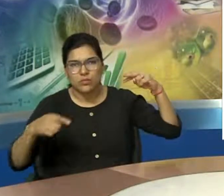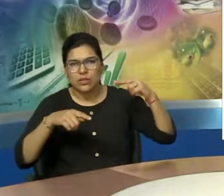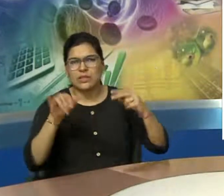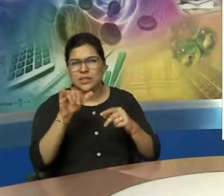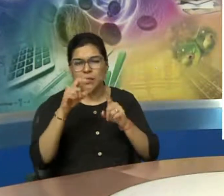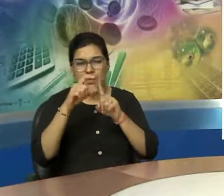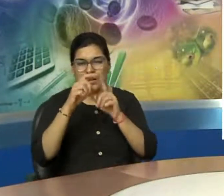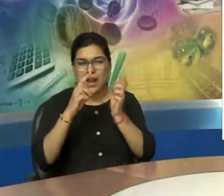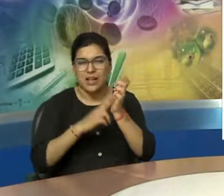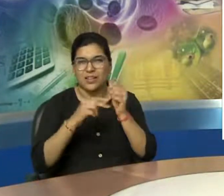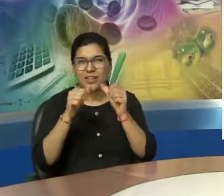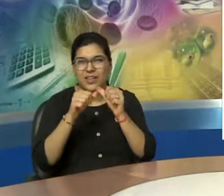Genetic.